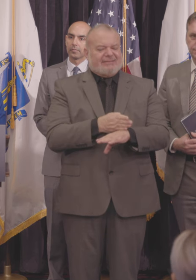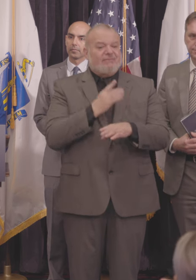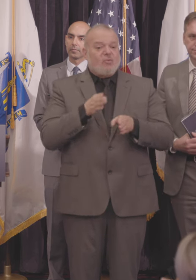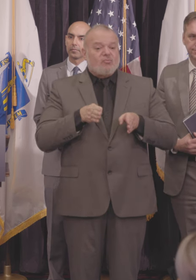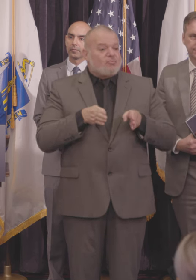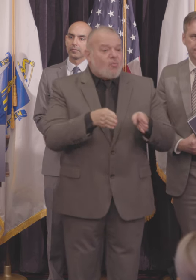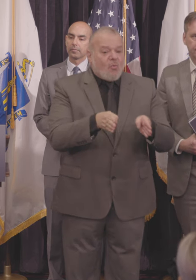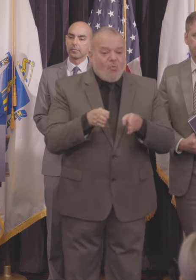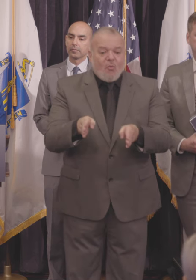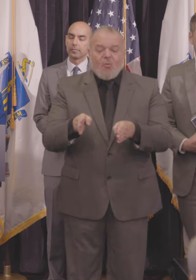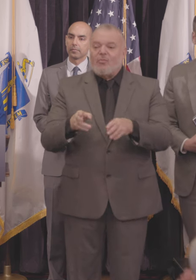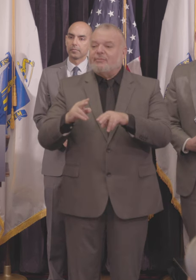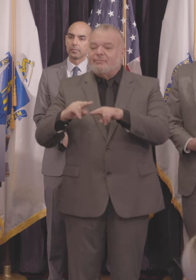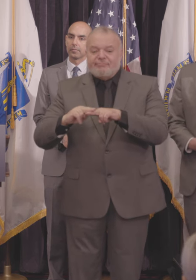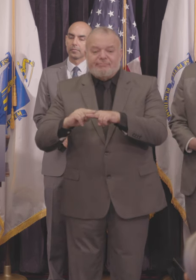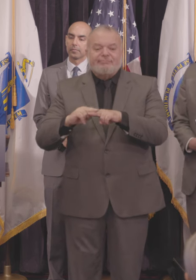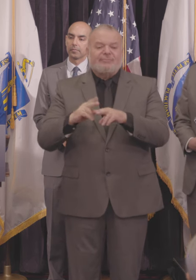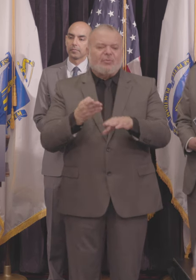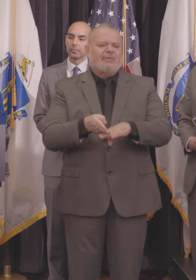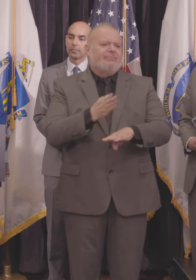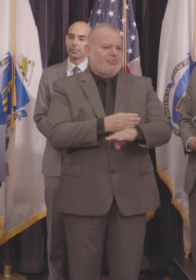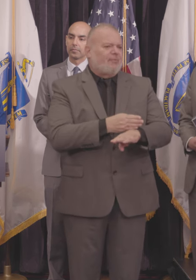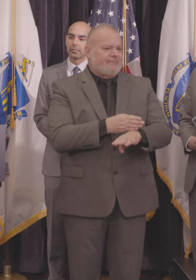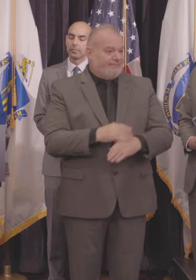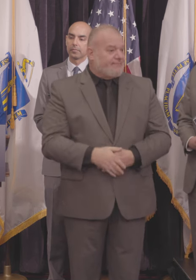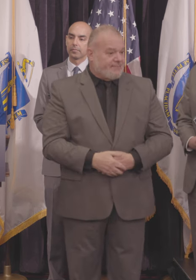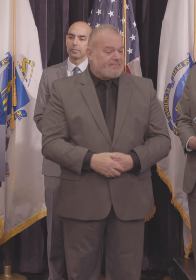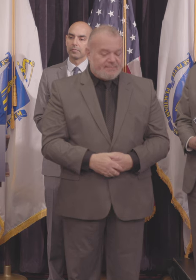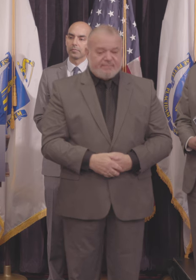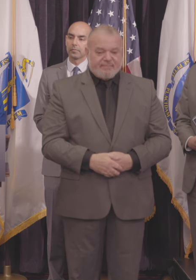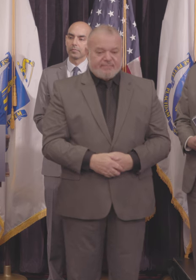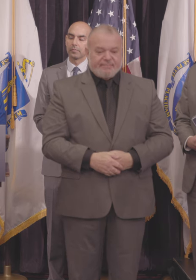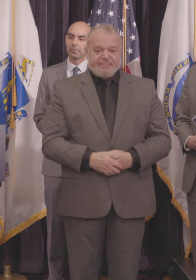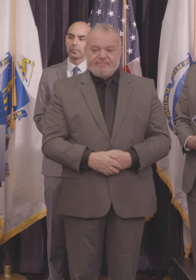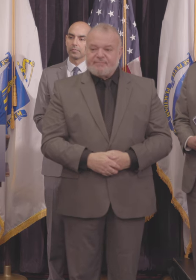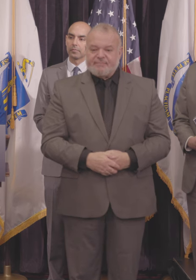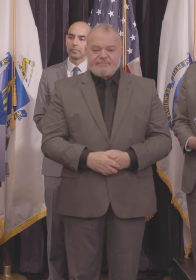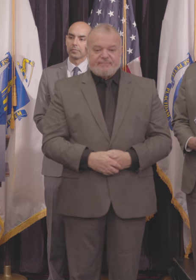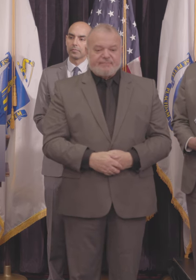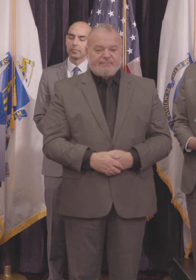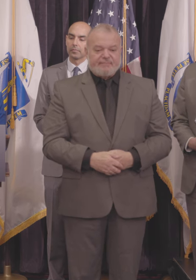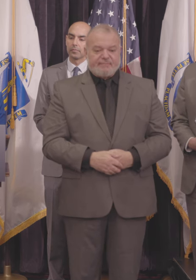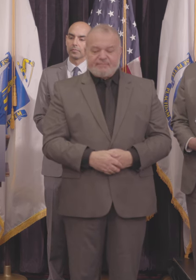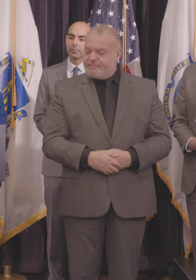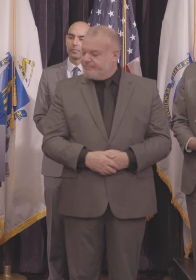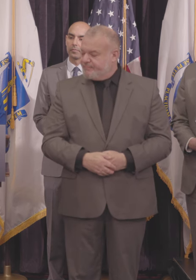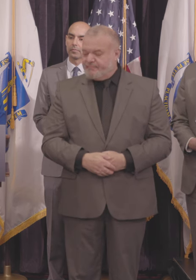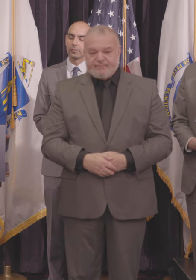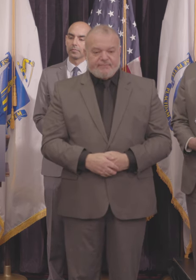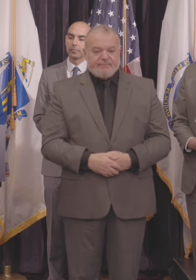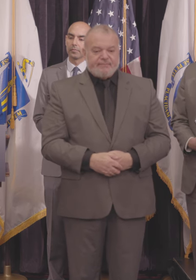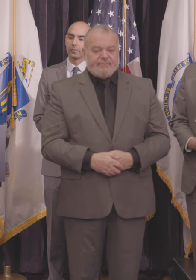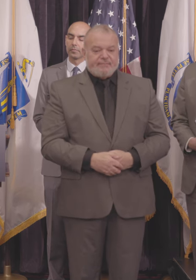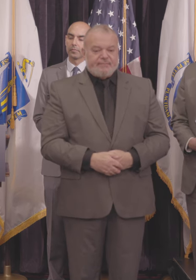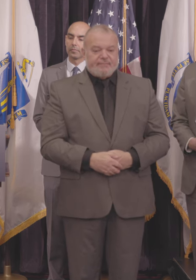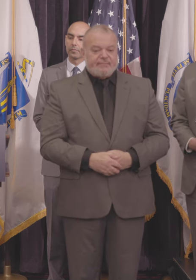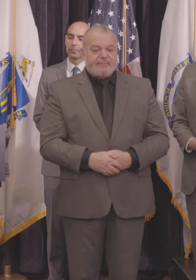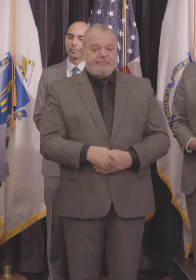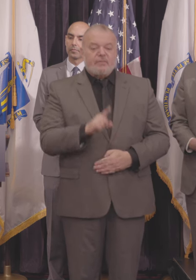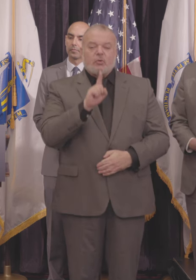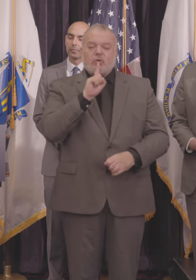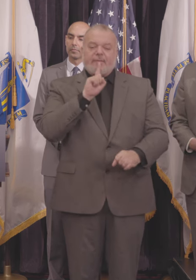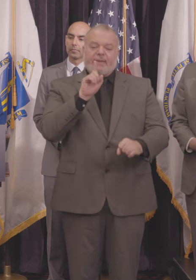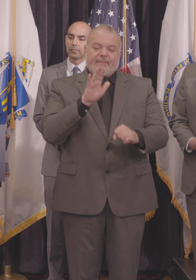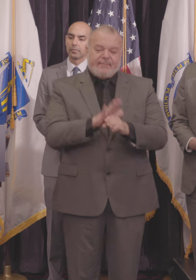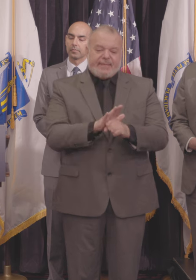from the fair share funding. It will make historic commitments to the MBTA, doubling